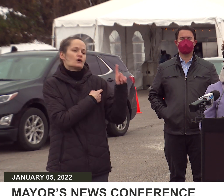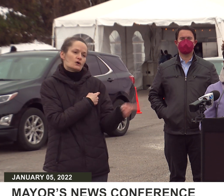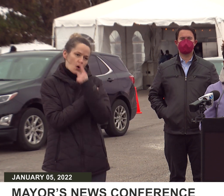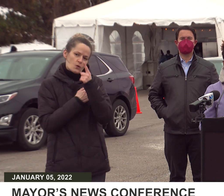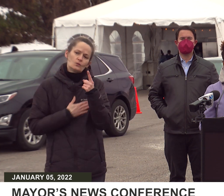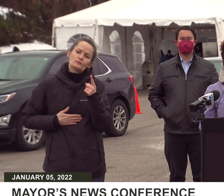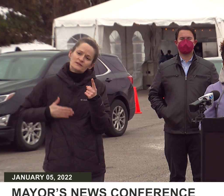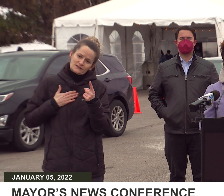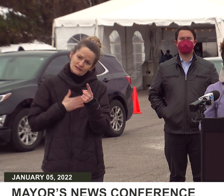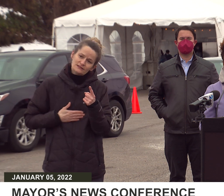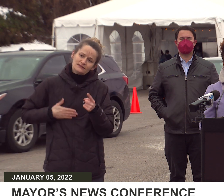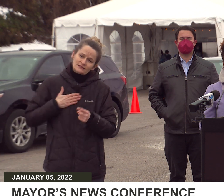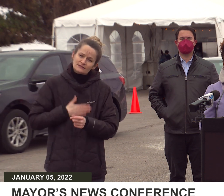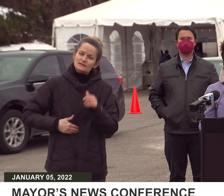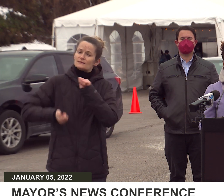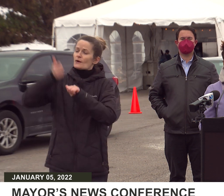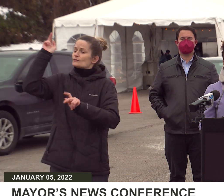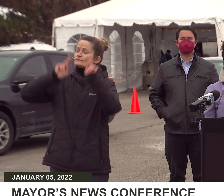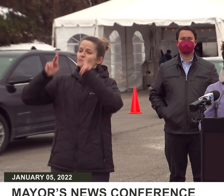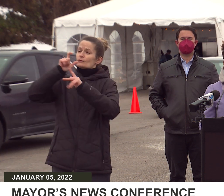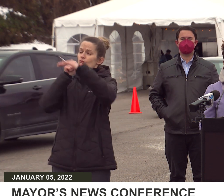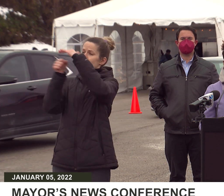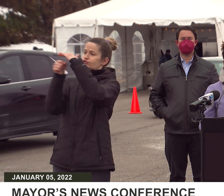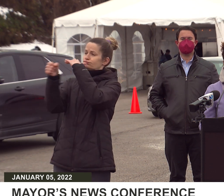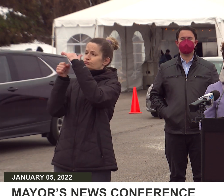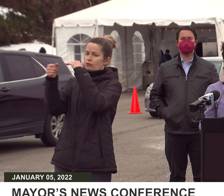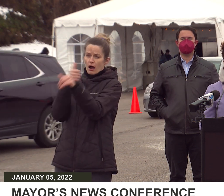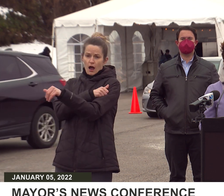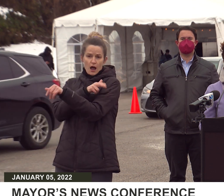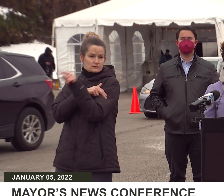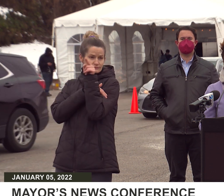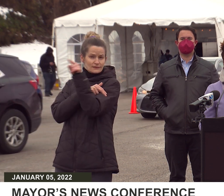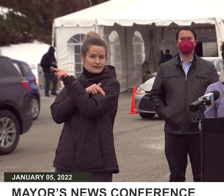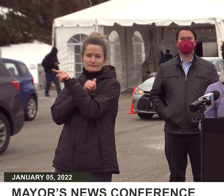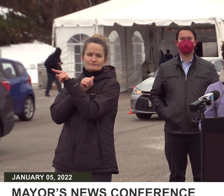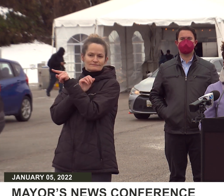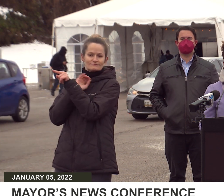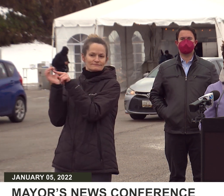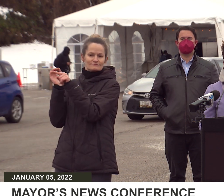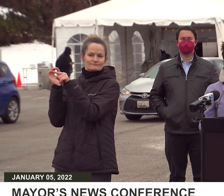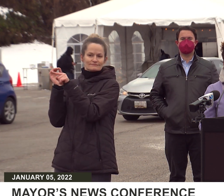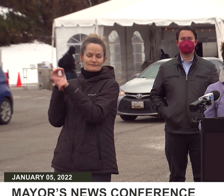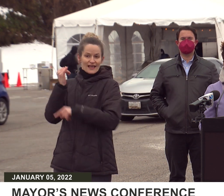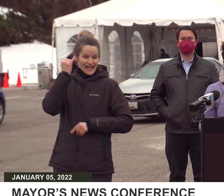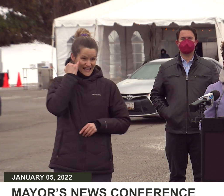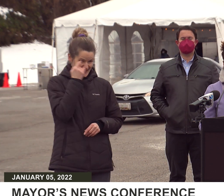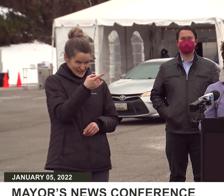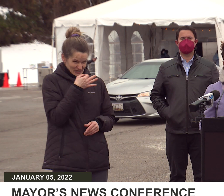those admitted are unvaccinated. If you're due for your second dose, get it. Completion of the